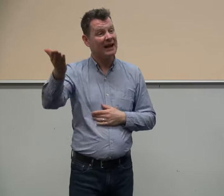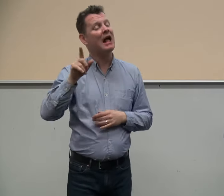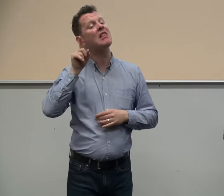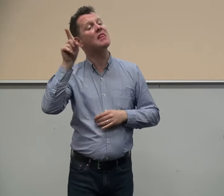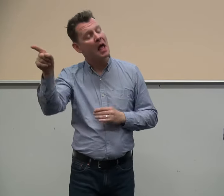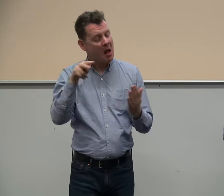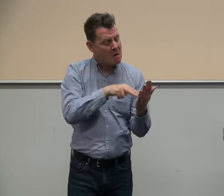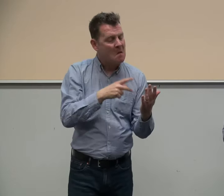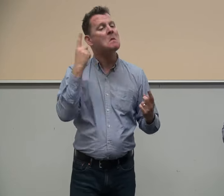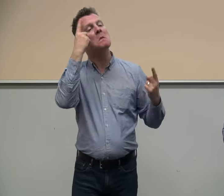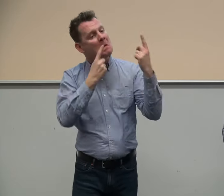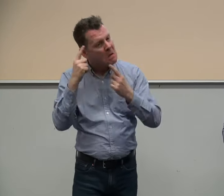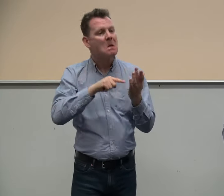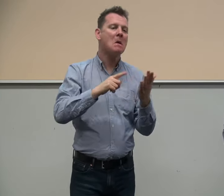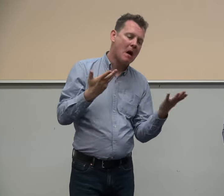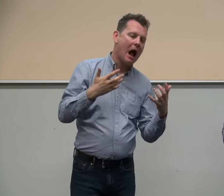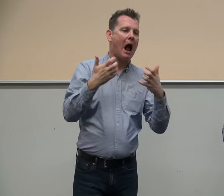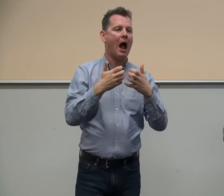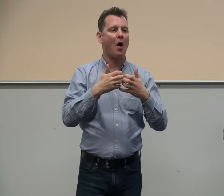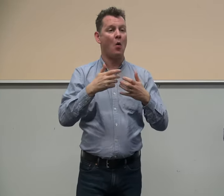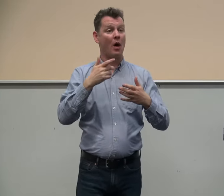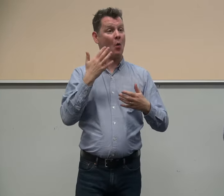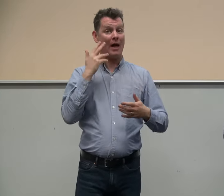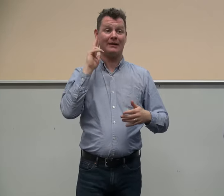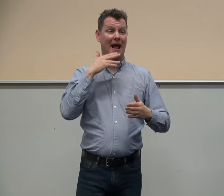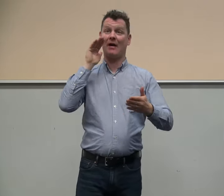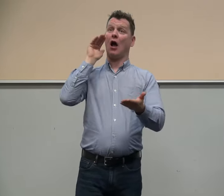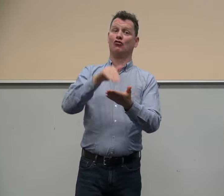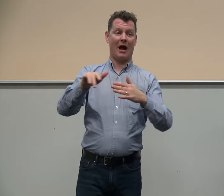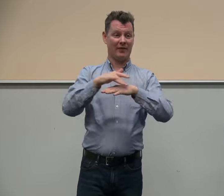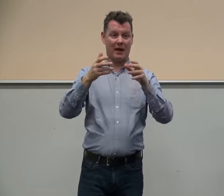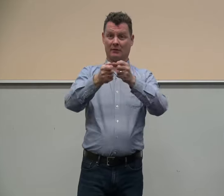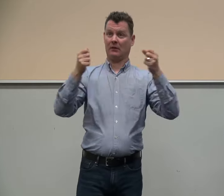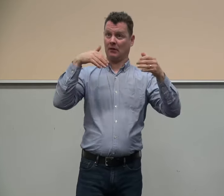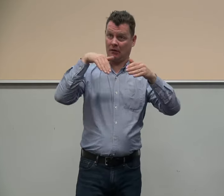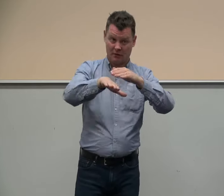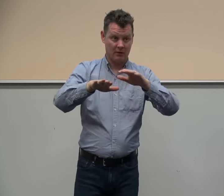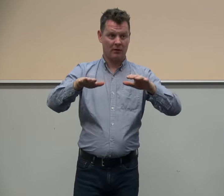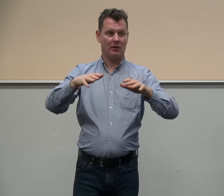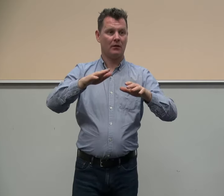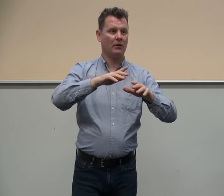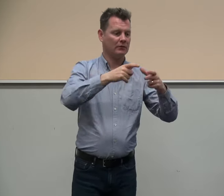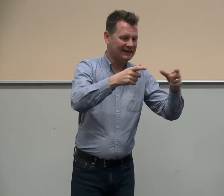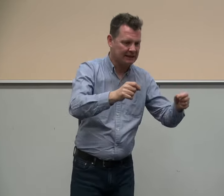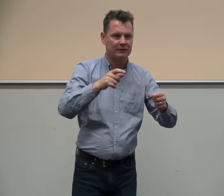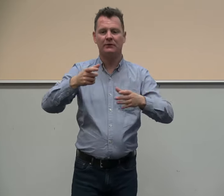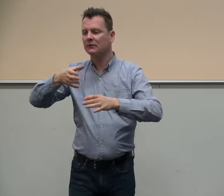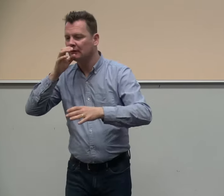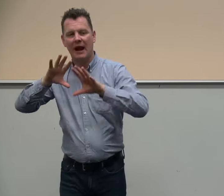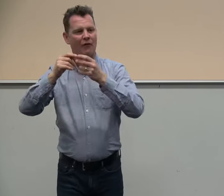exploring ideas around how they can improve front of house, and they're thinking very carefully, and me and a couple of other people are working